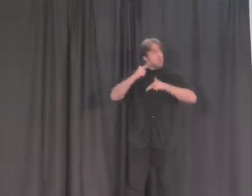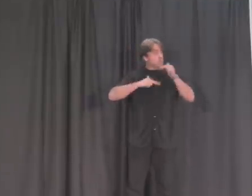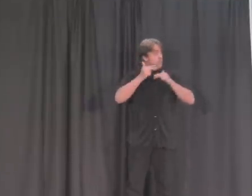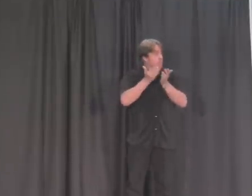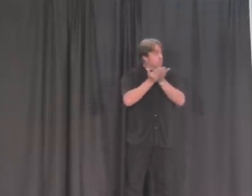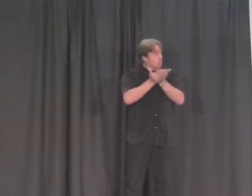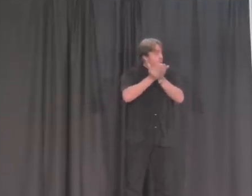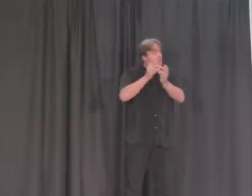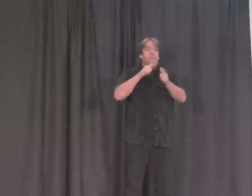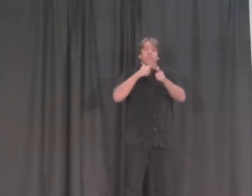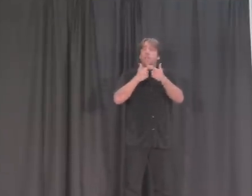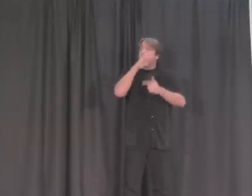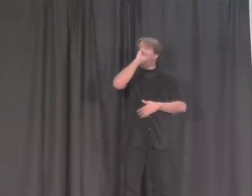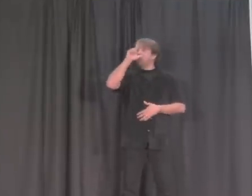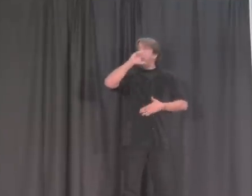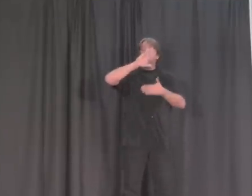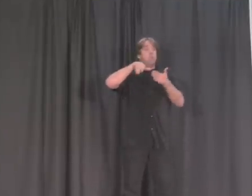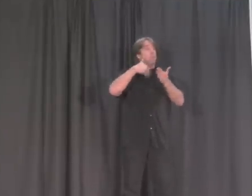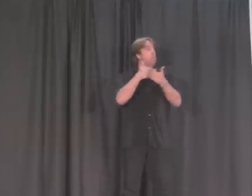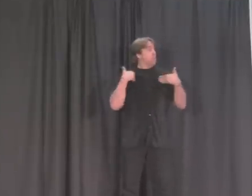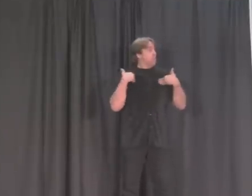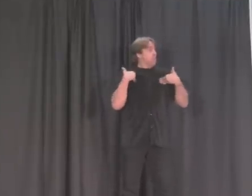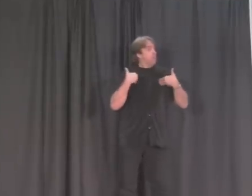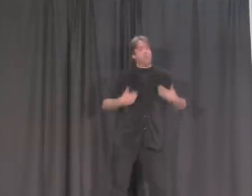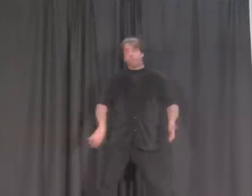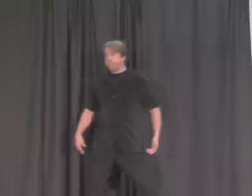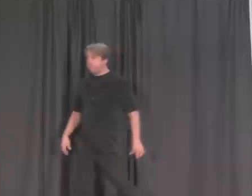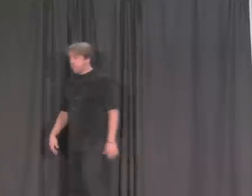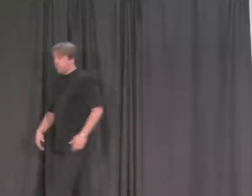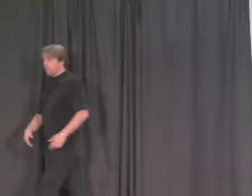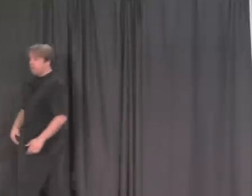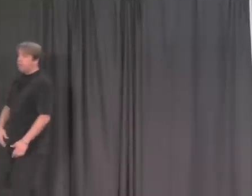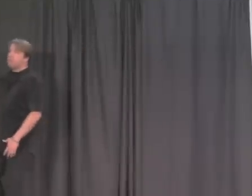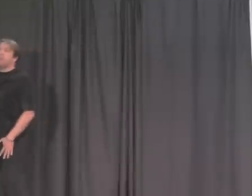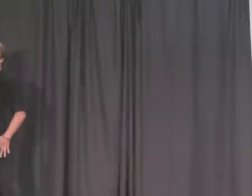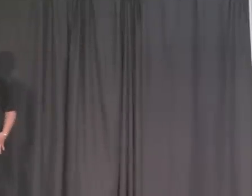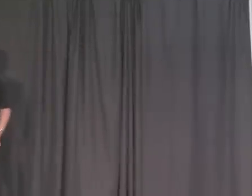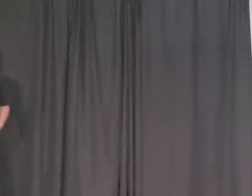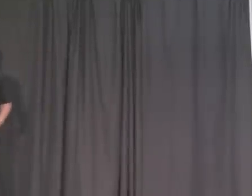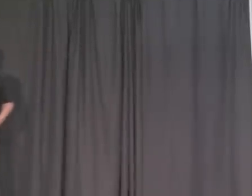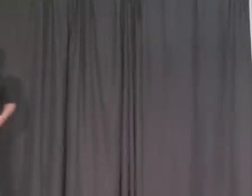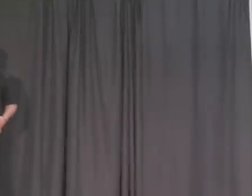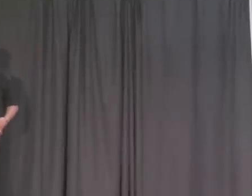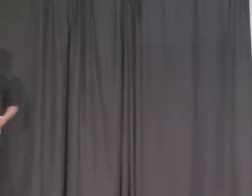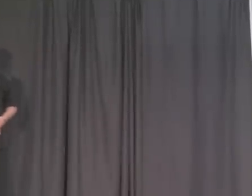The Lord told Noah to build an ark and call forth all the animals.